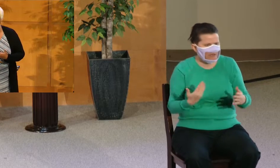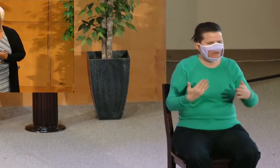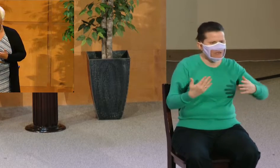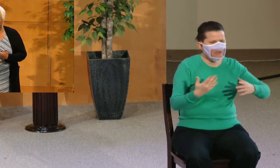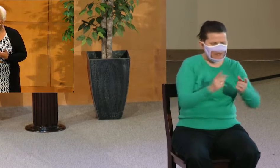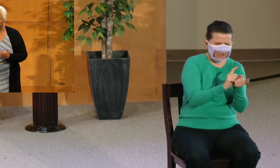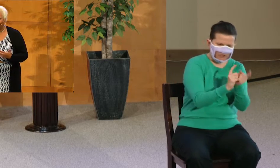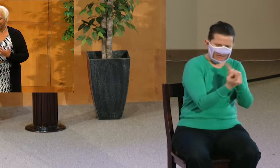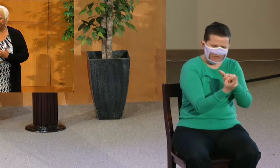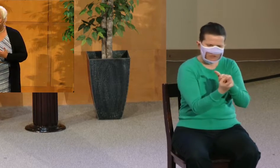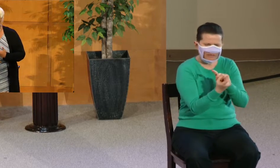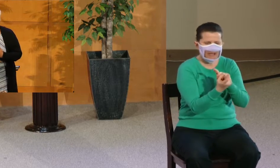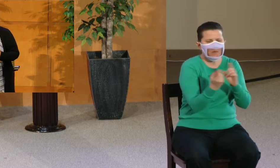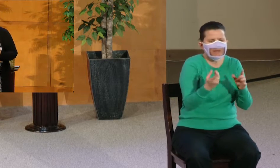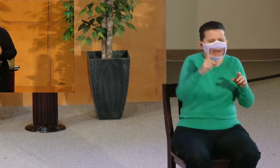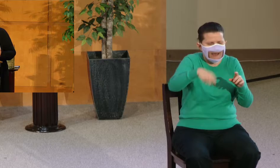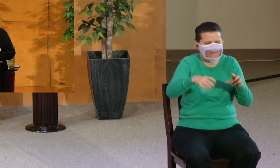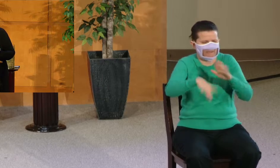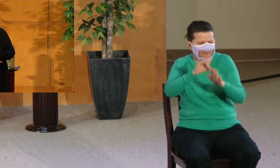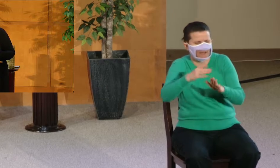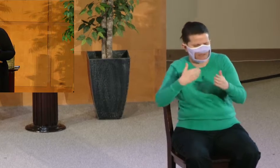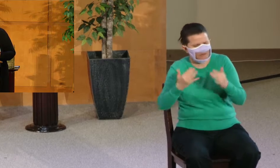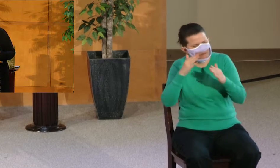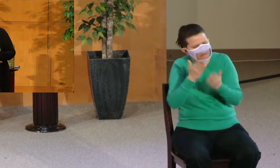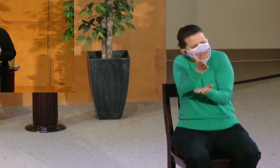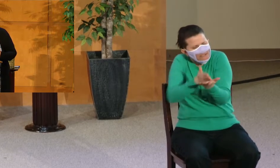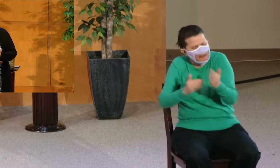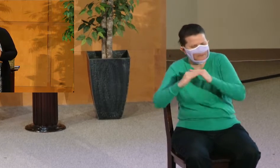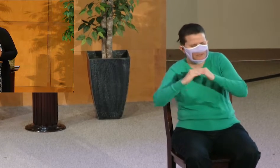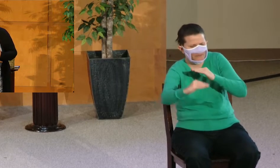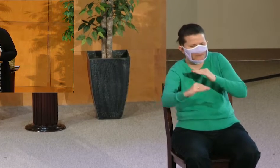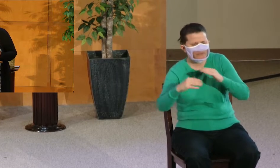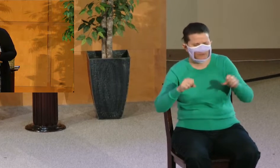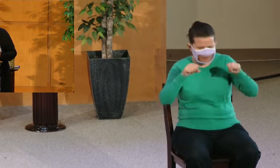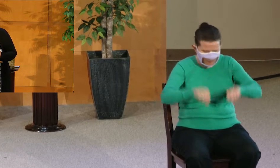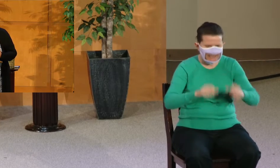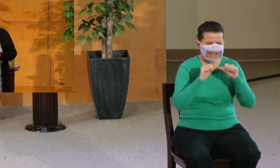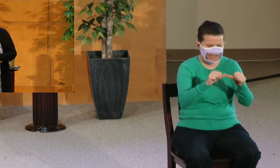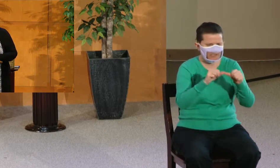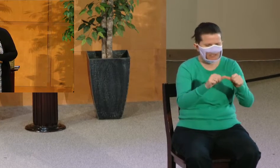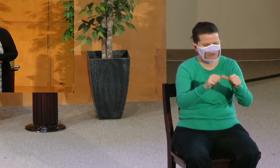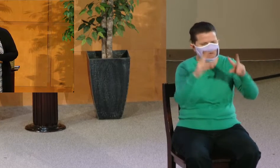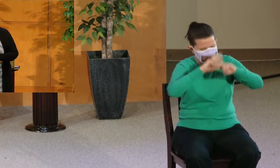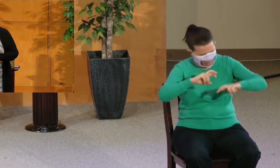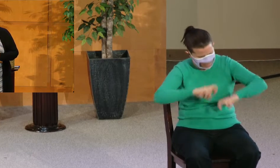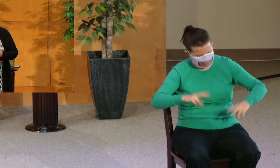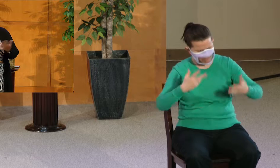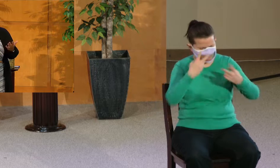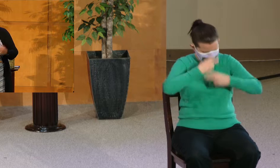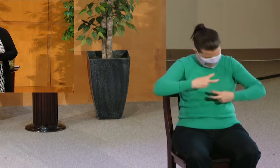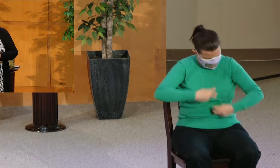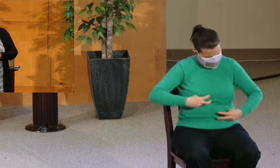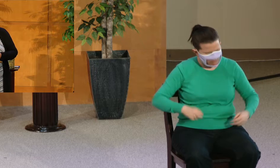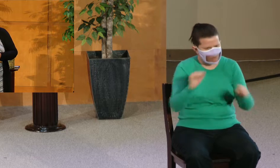work, to understand what experiences have happened here that have impacted the community. And